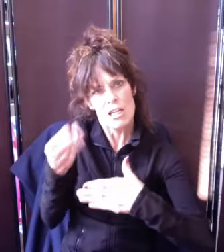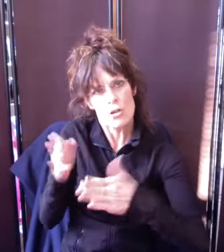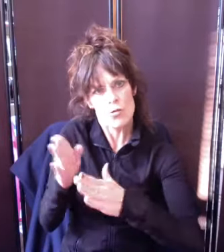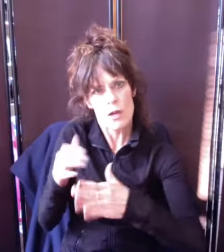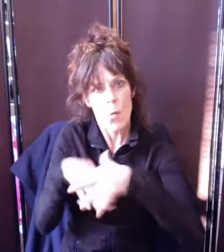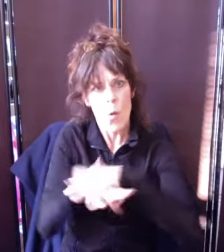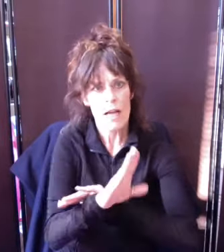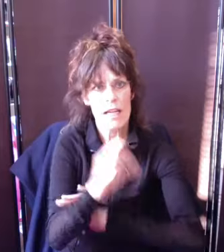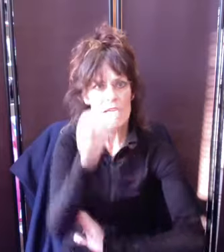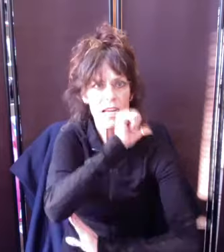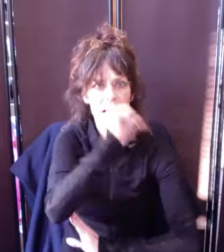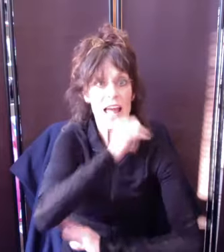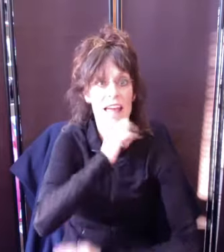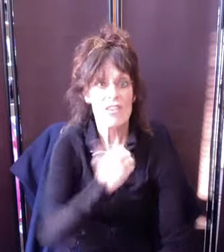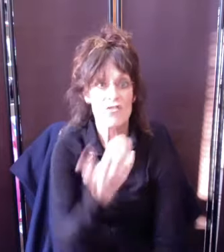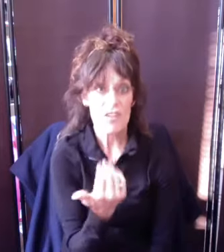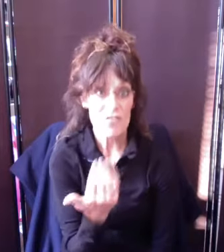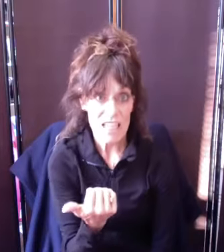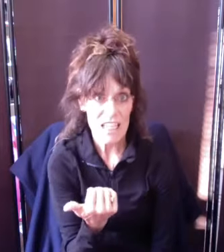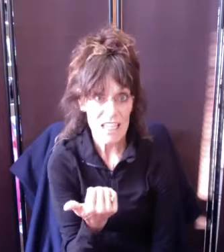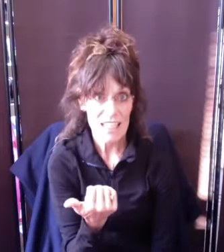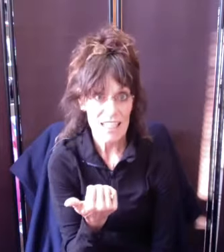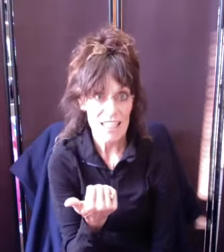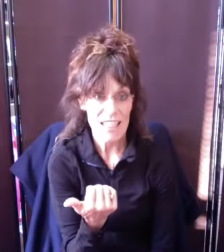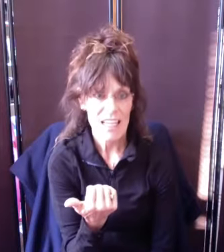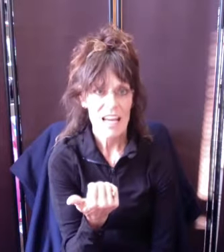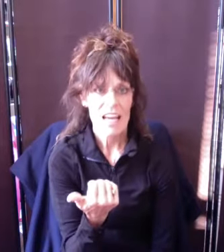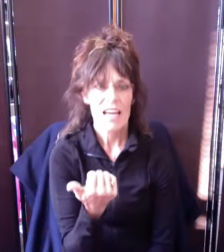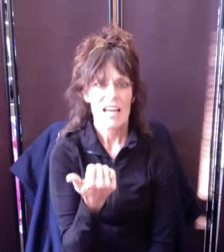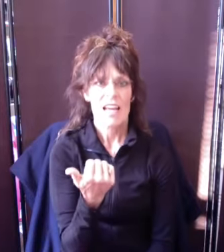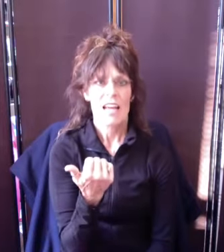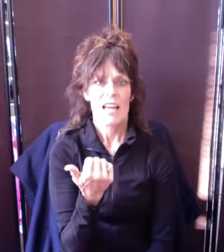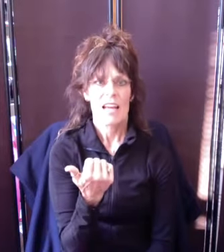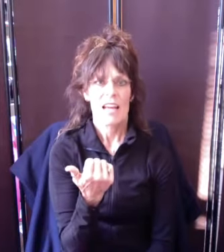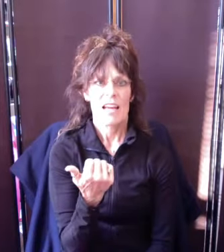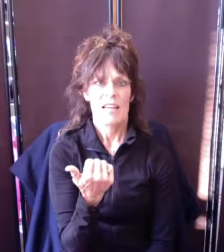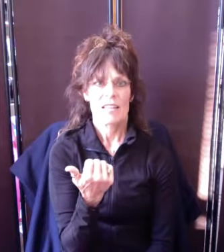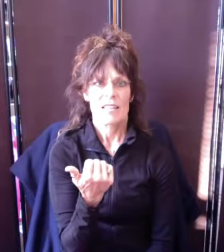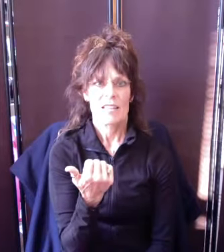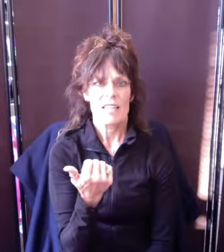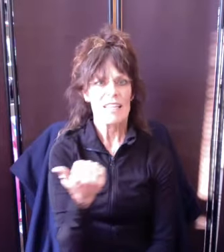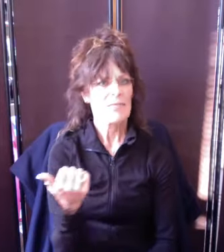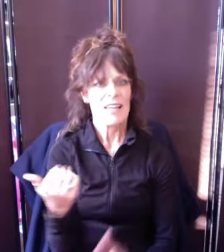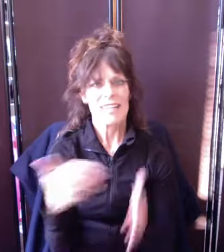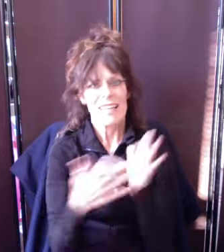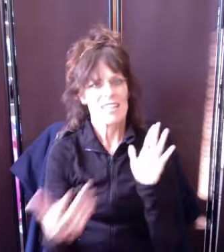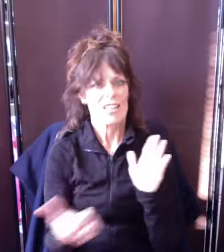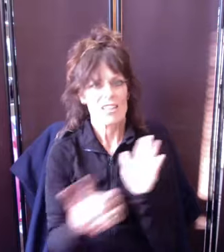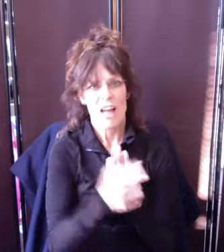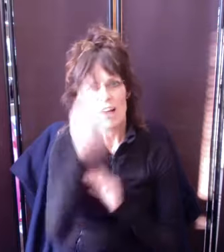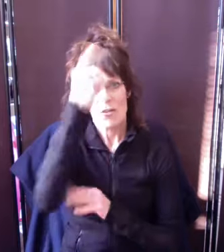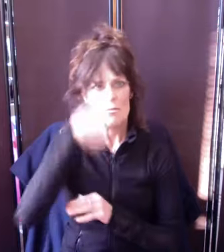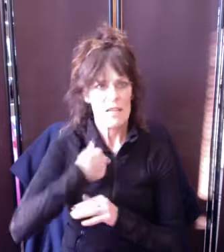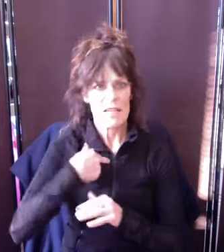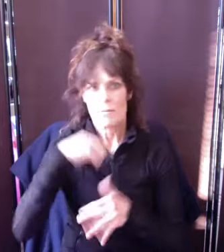age of 15, right? And I am not, it's against the law for me even to be on the premises, right? But, it's okay.